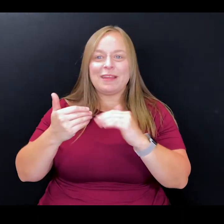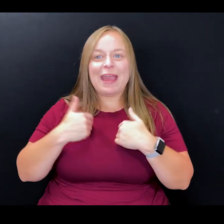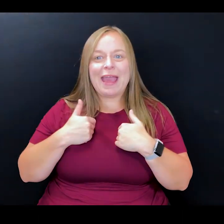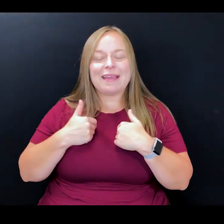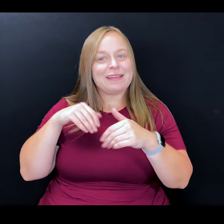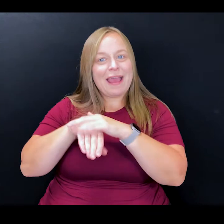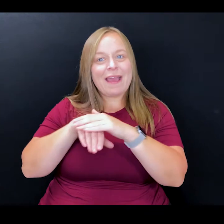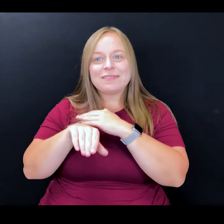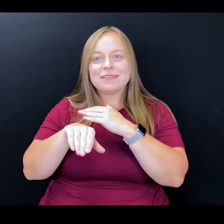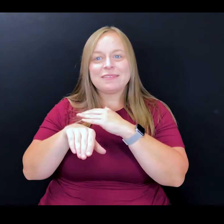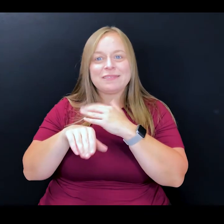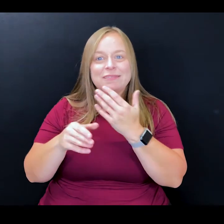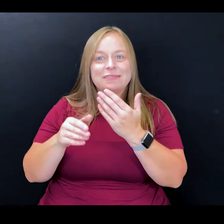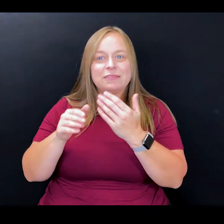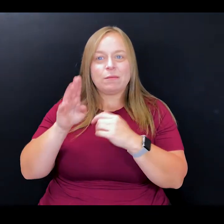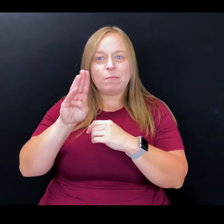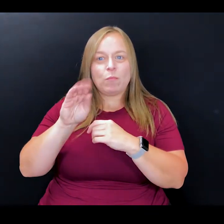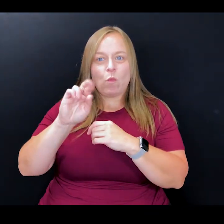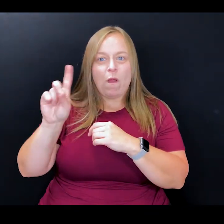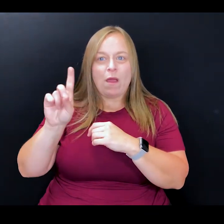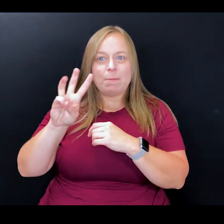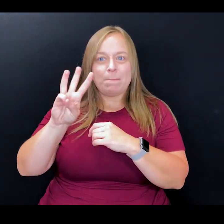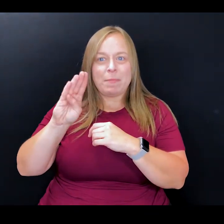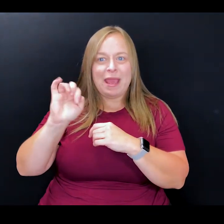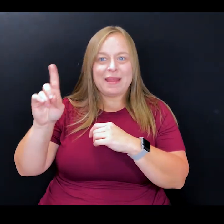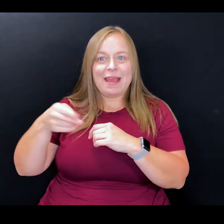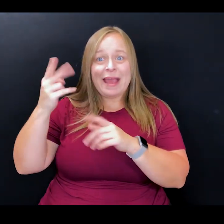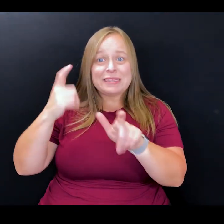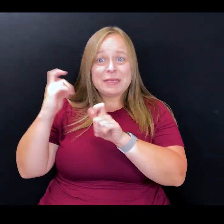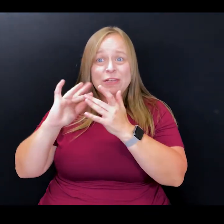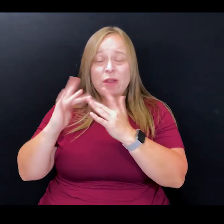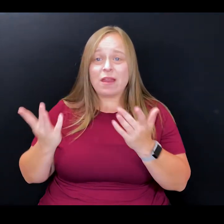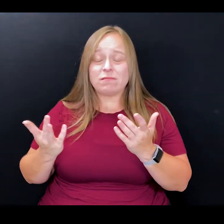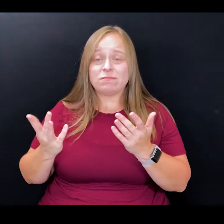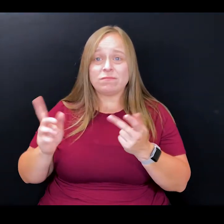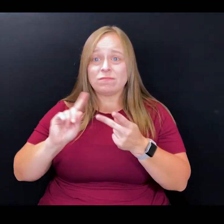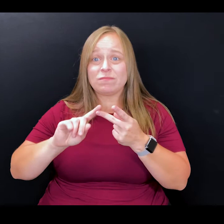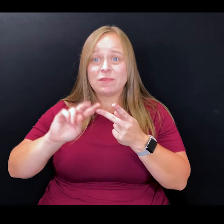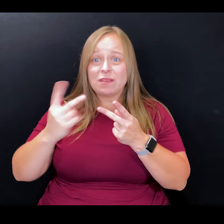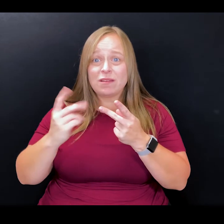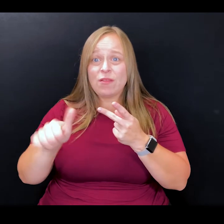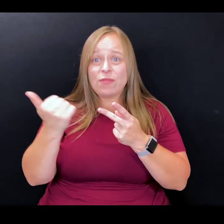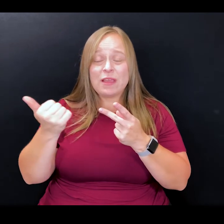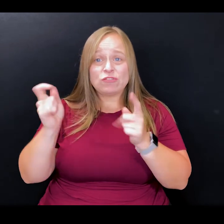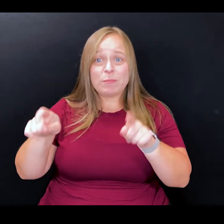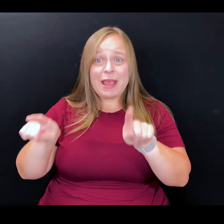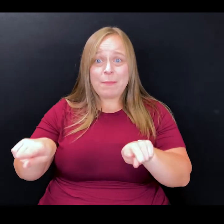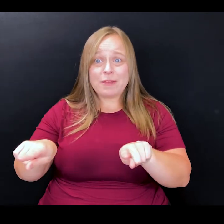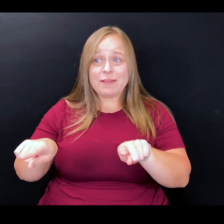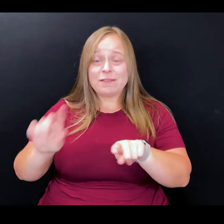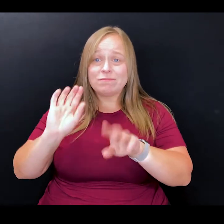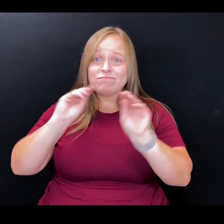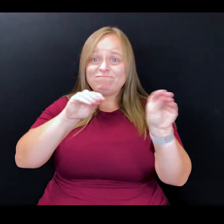community has access to broadband, high-speed internet. Another thing that should be